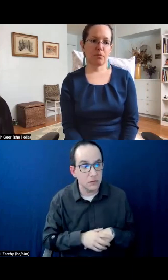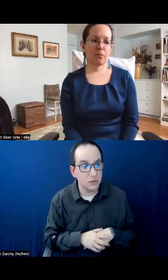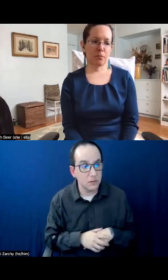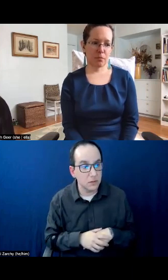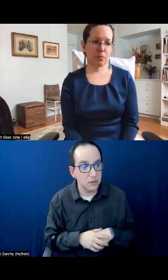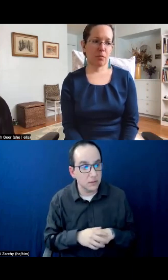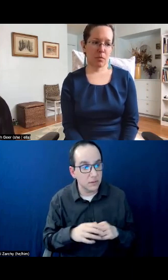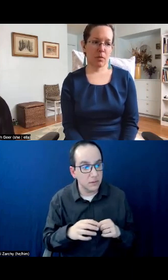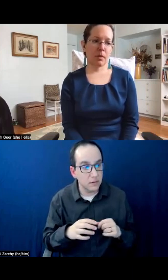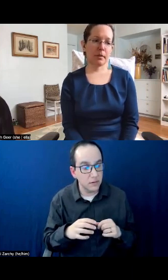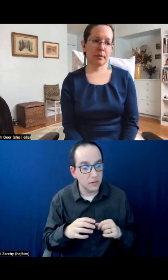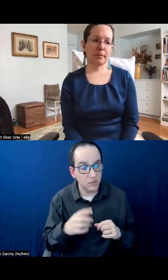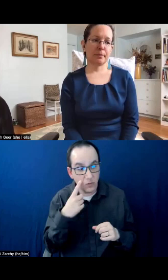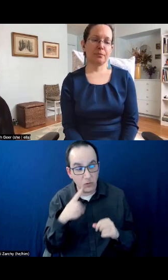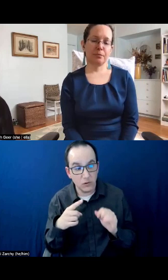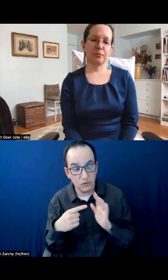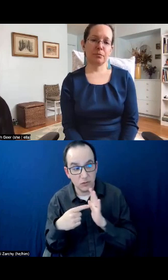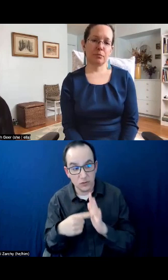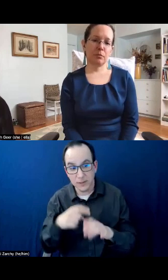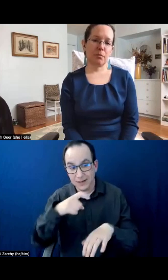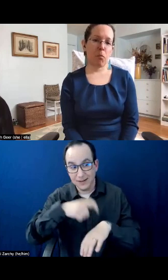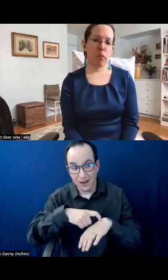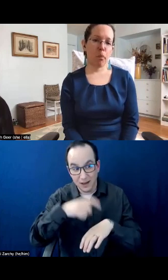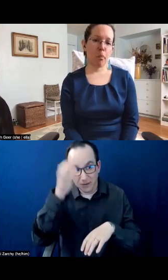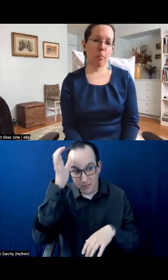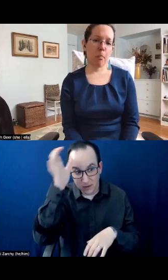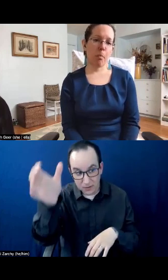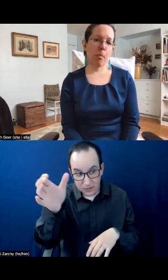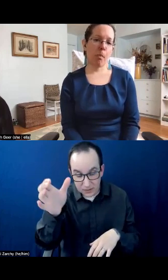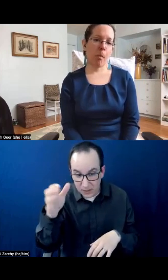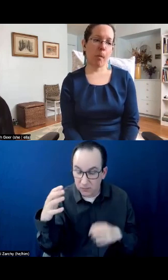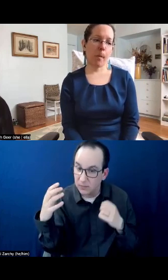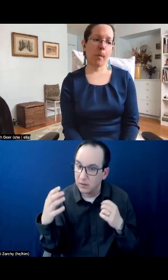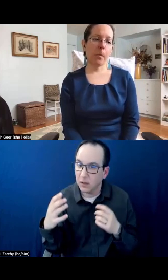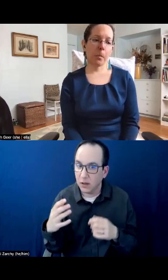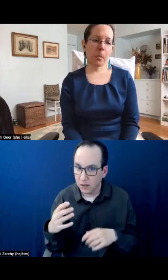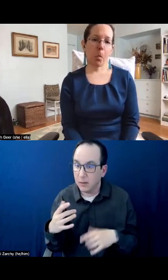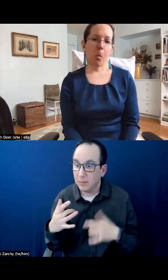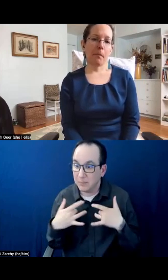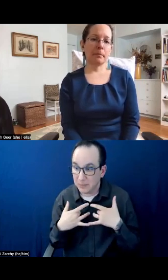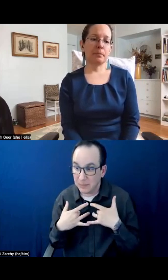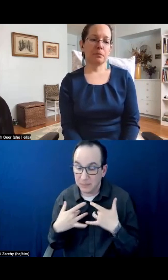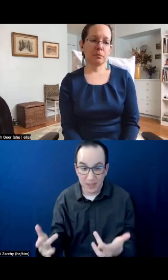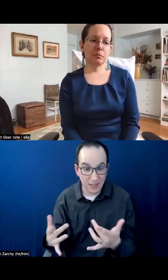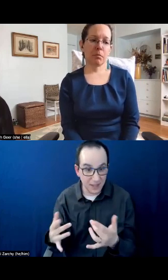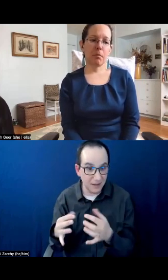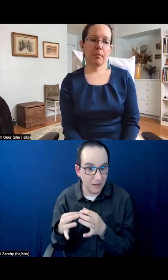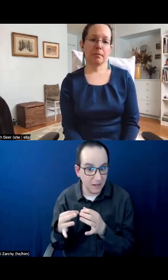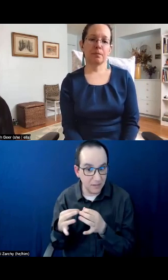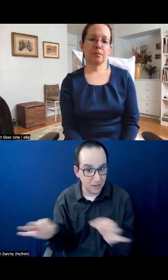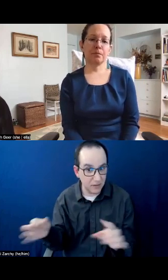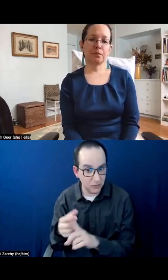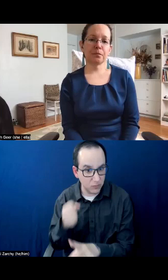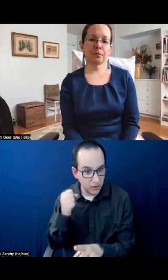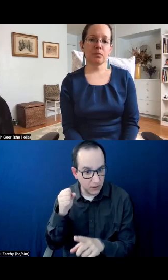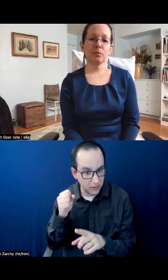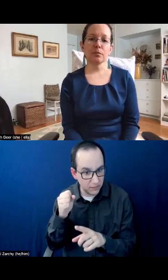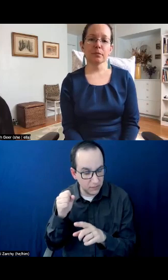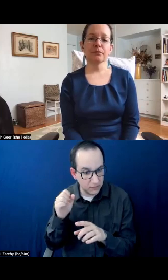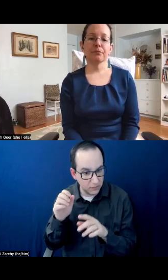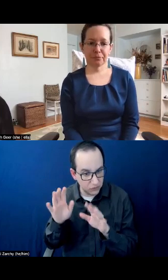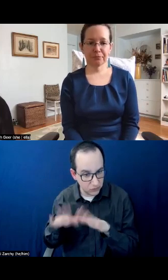So you can also use it to teach different personal pronouns or indicate time concepts.